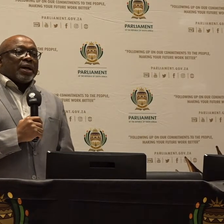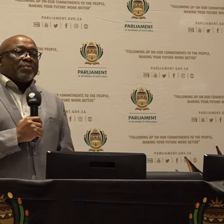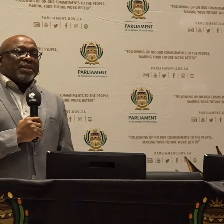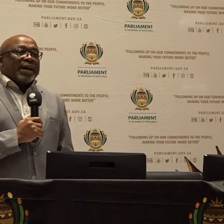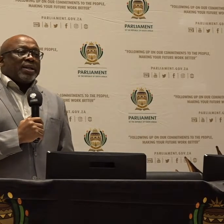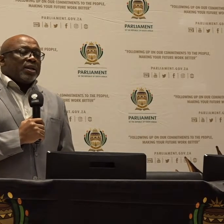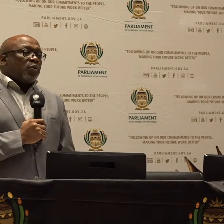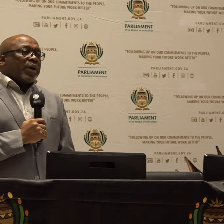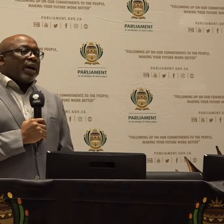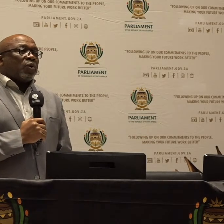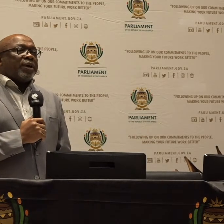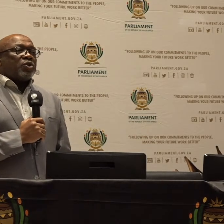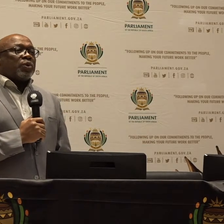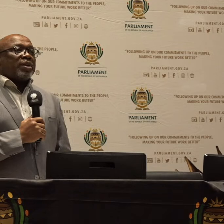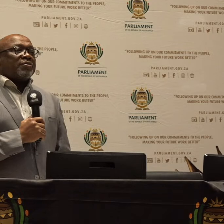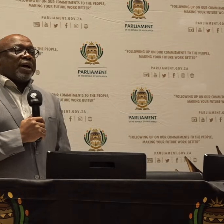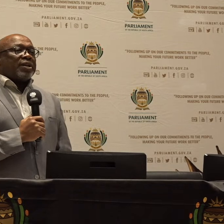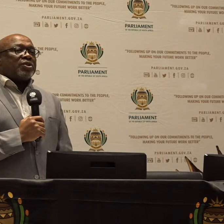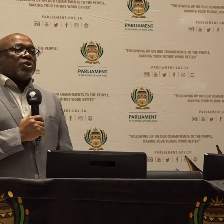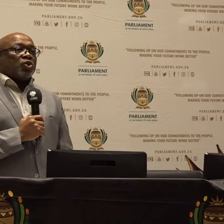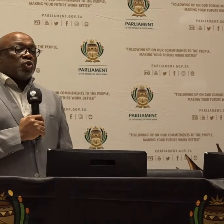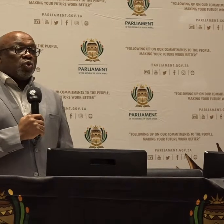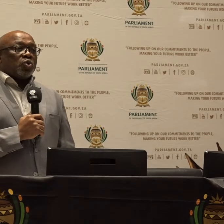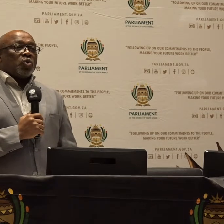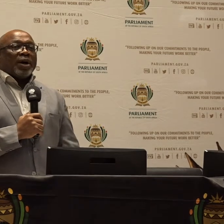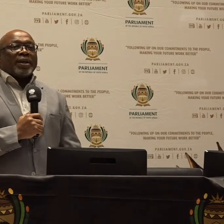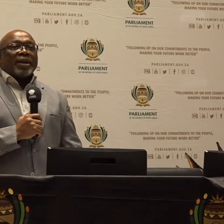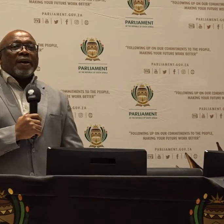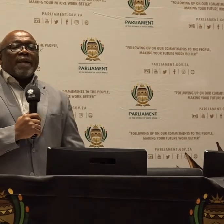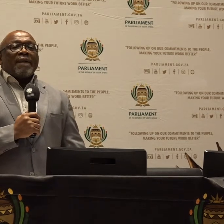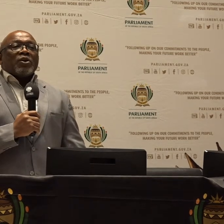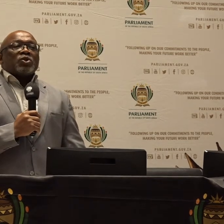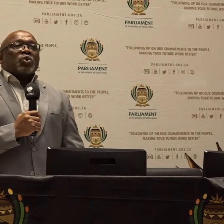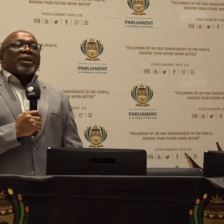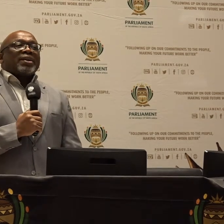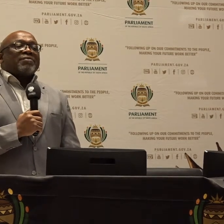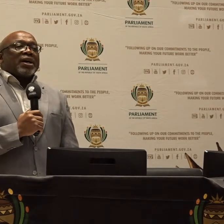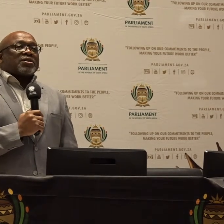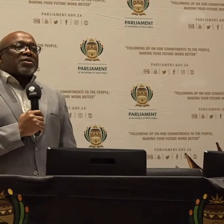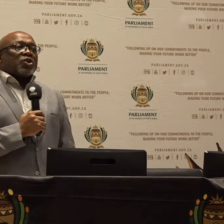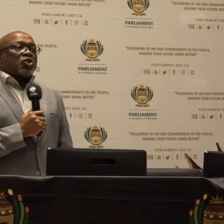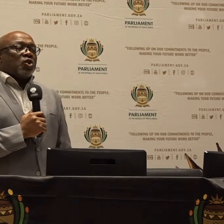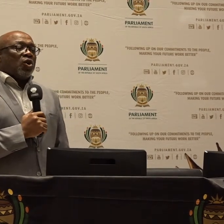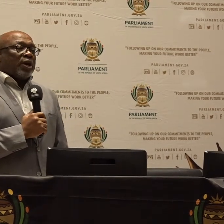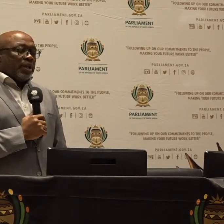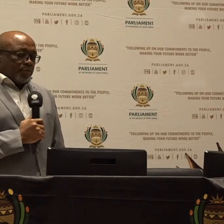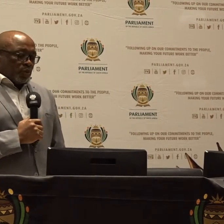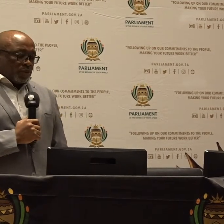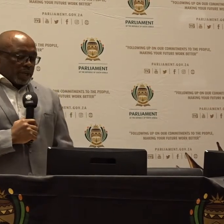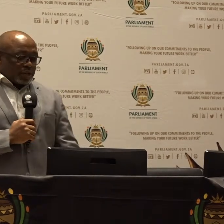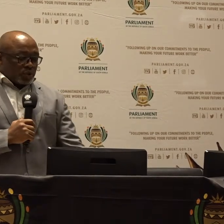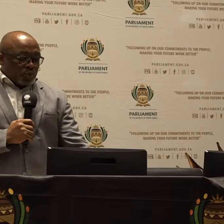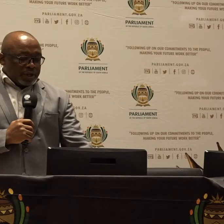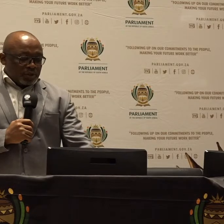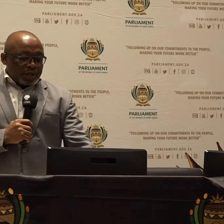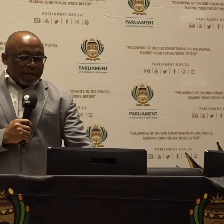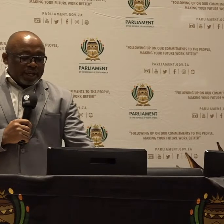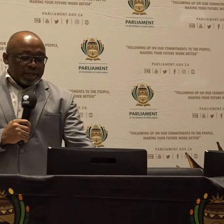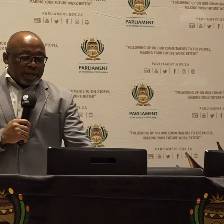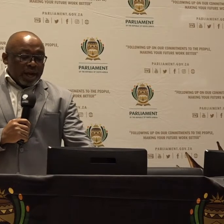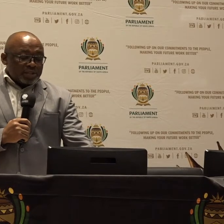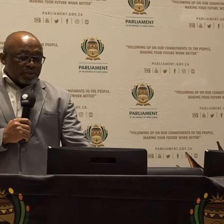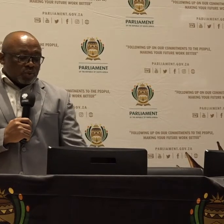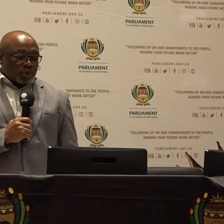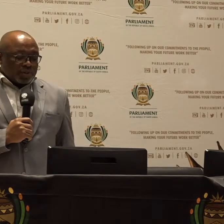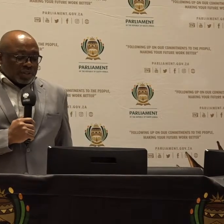once I am done we are going to invite you who are here to give us your input as to what